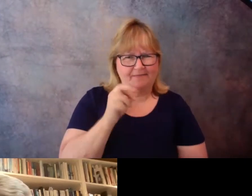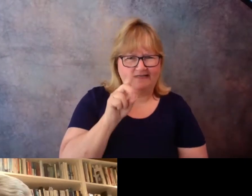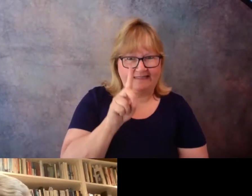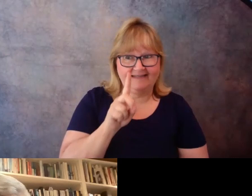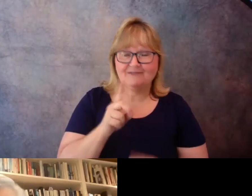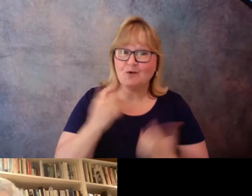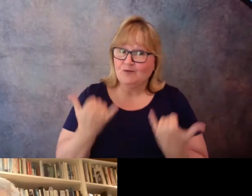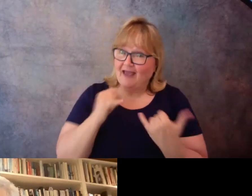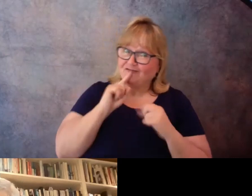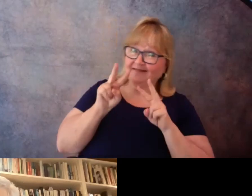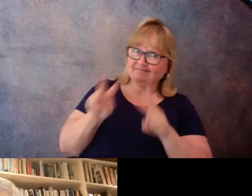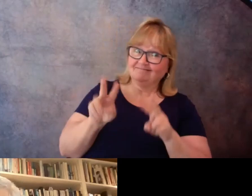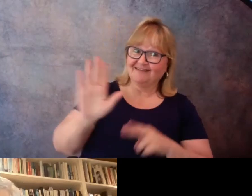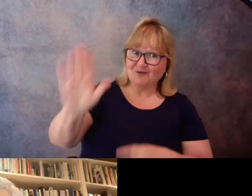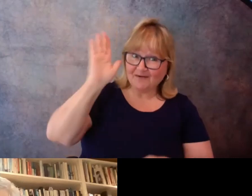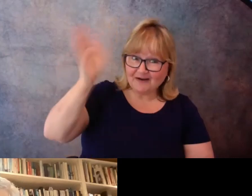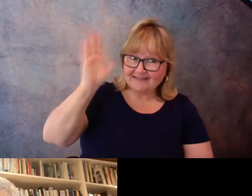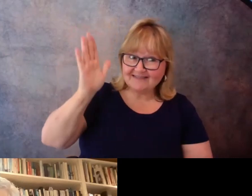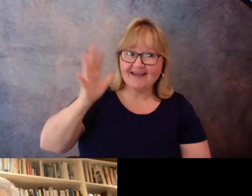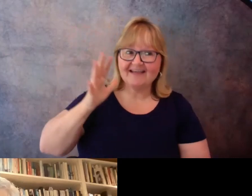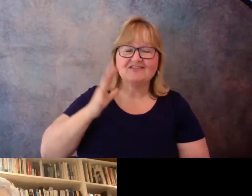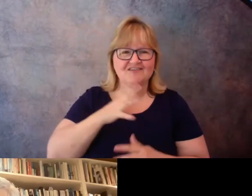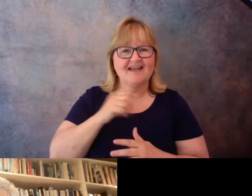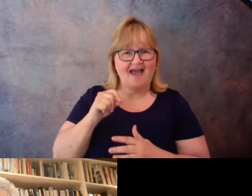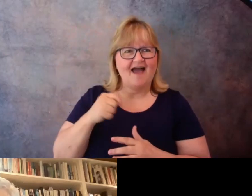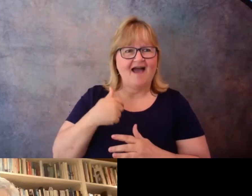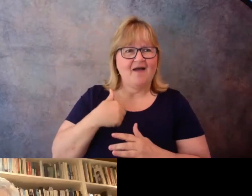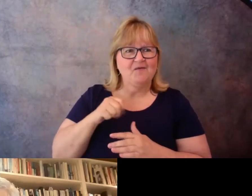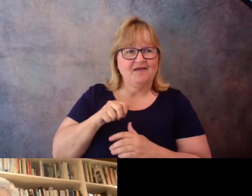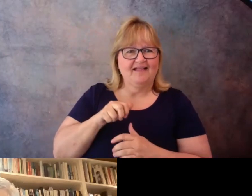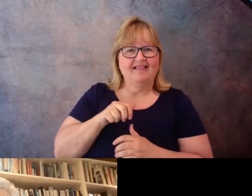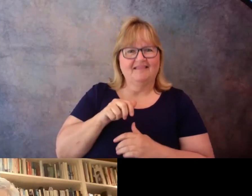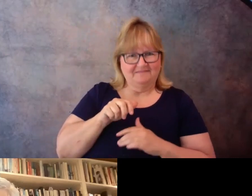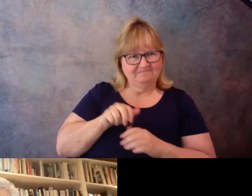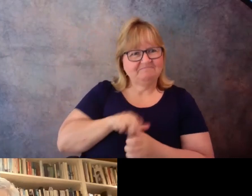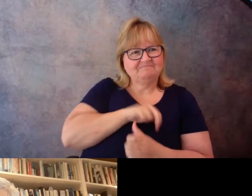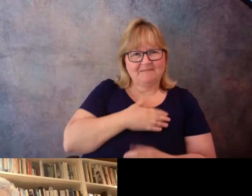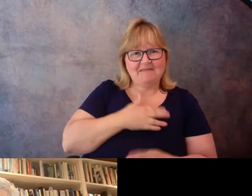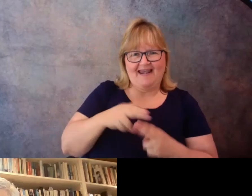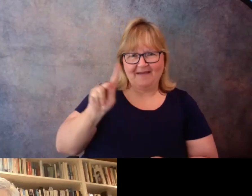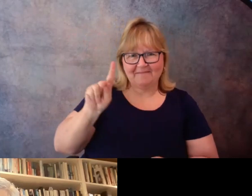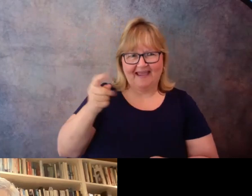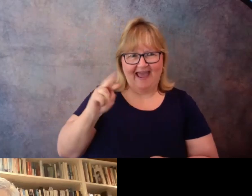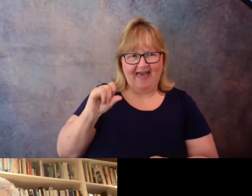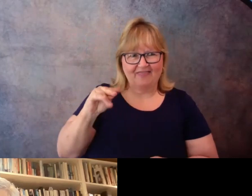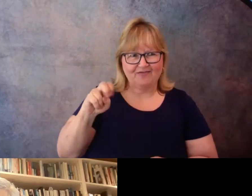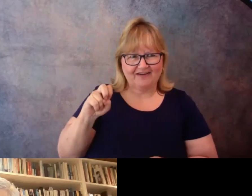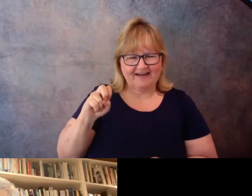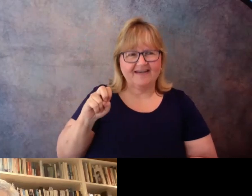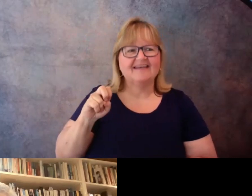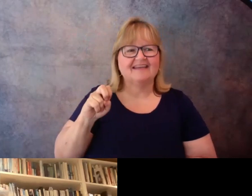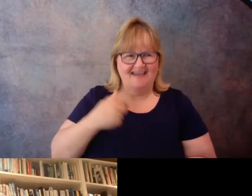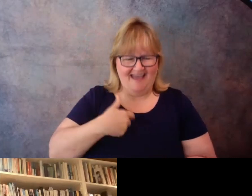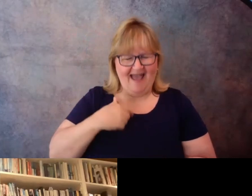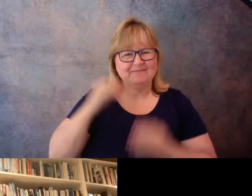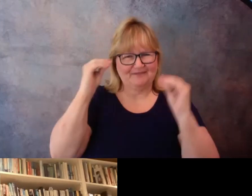your presentation. I will take a step back though and say, again, my name is Kathryn, and I am a professor at St.